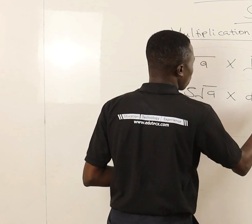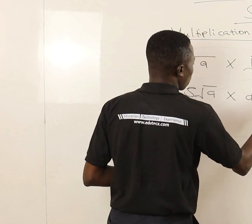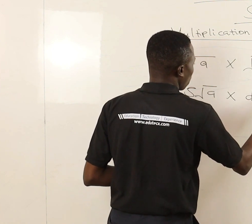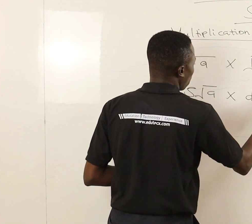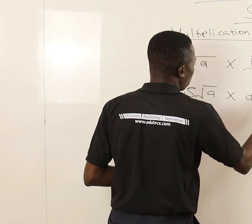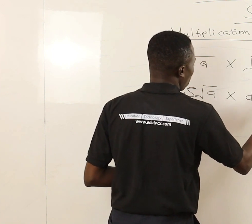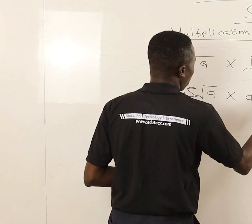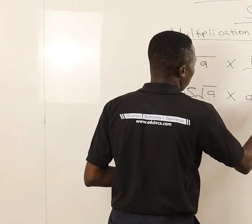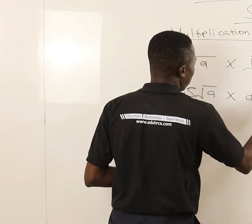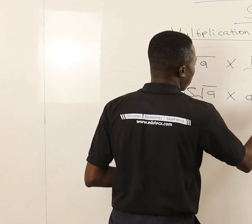B.